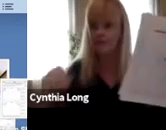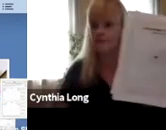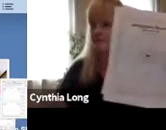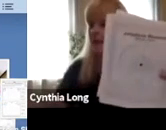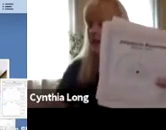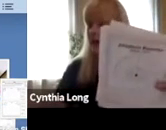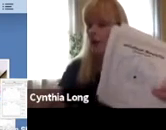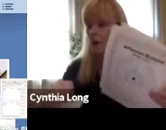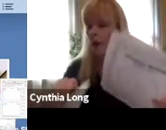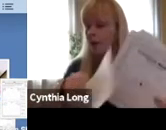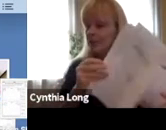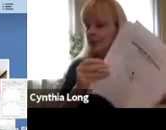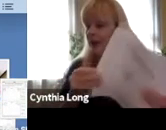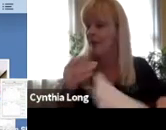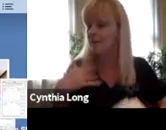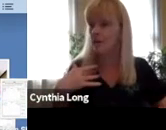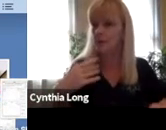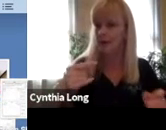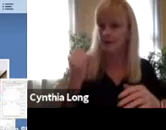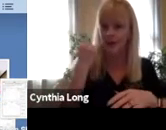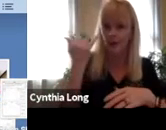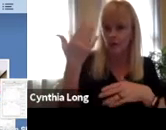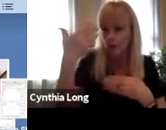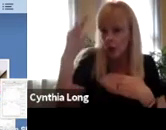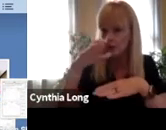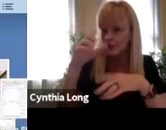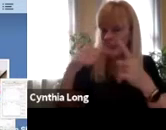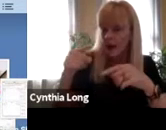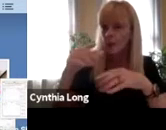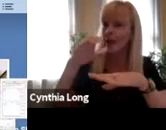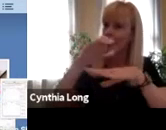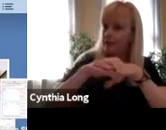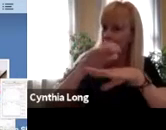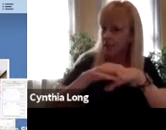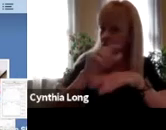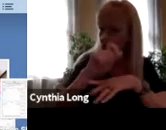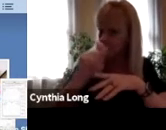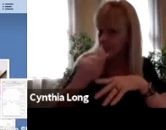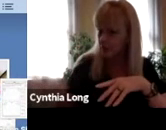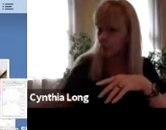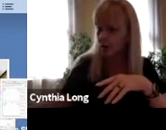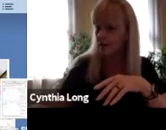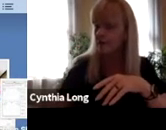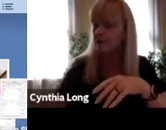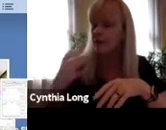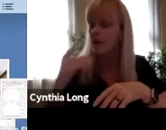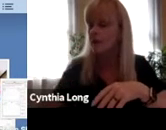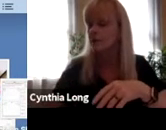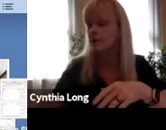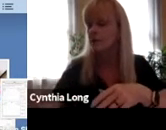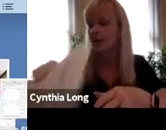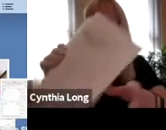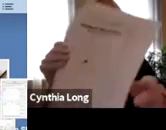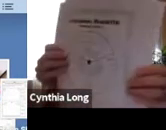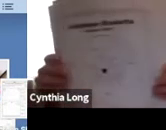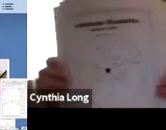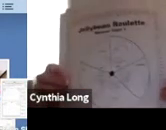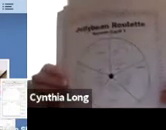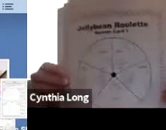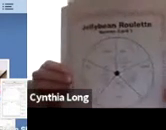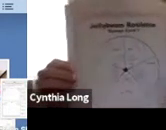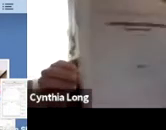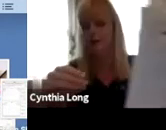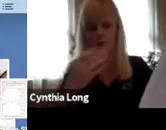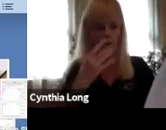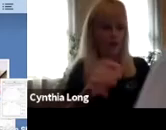and white. We also have them, if they don't know sign, we have the English written as well. So we have